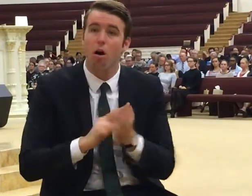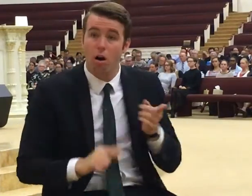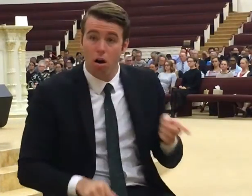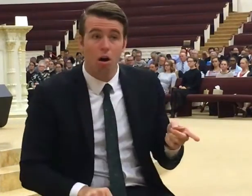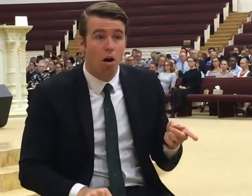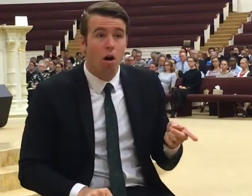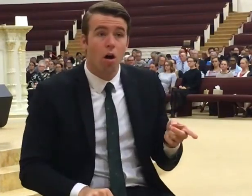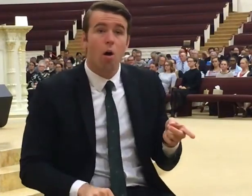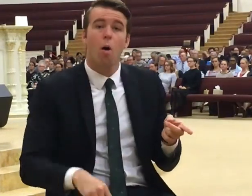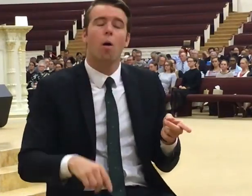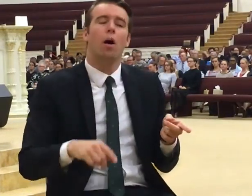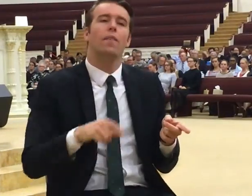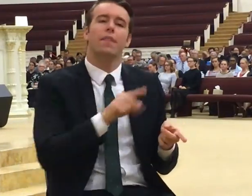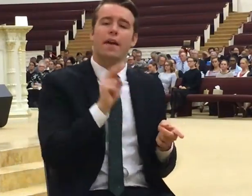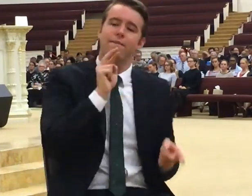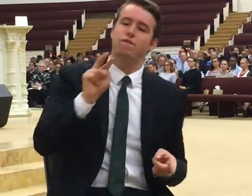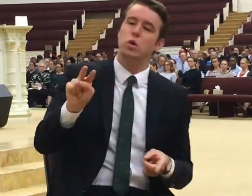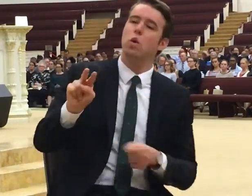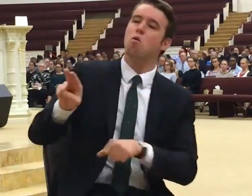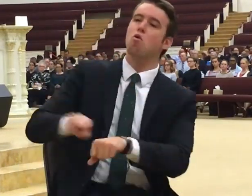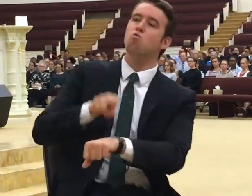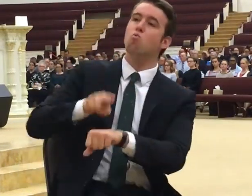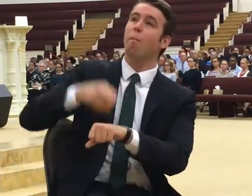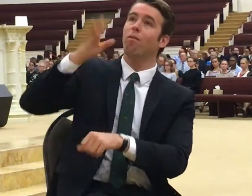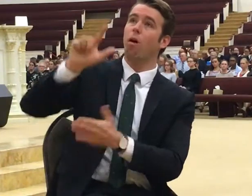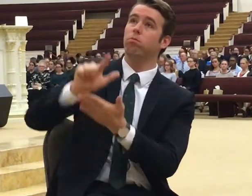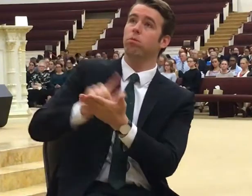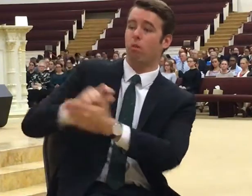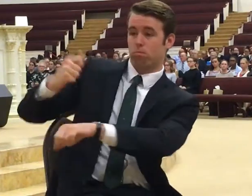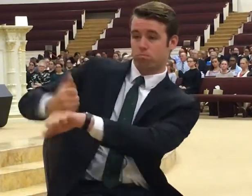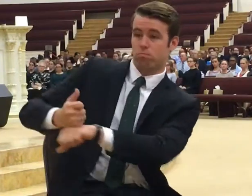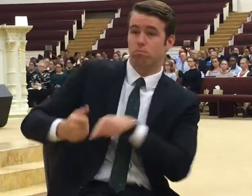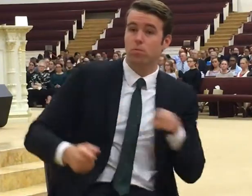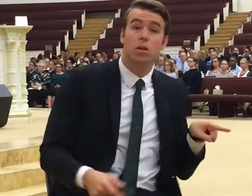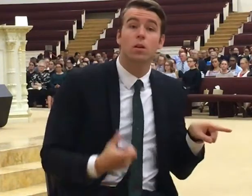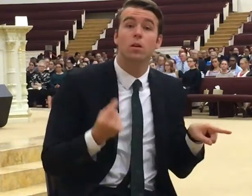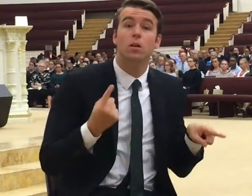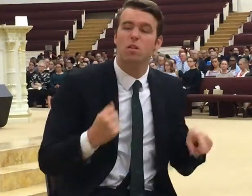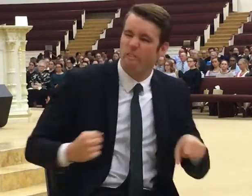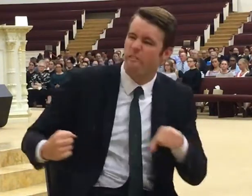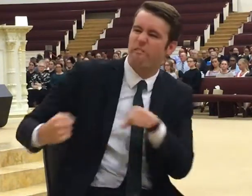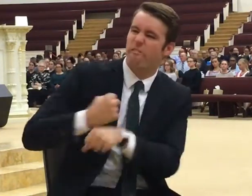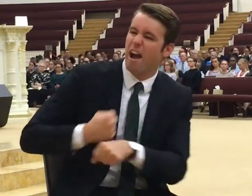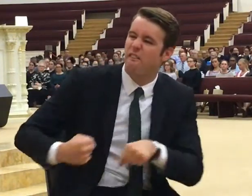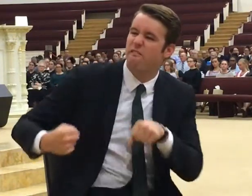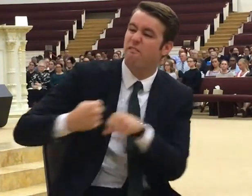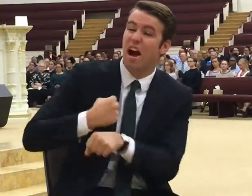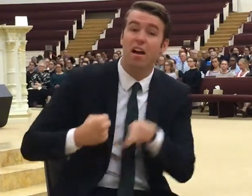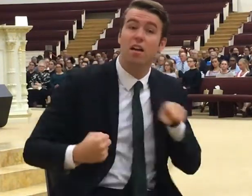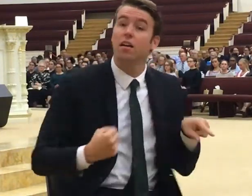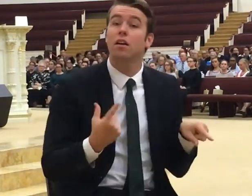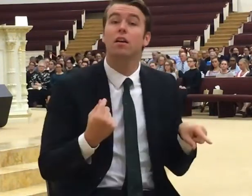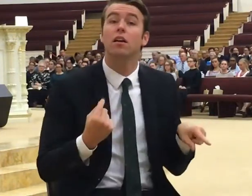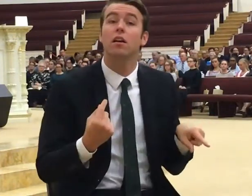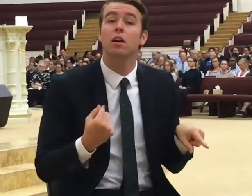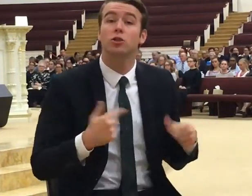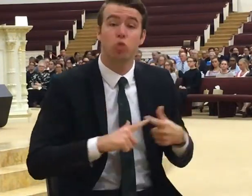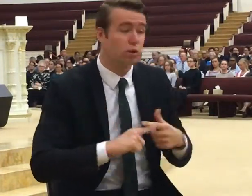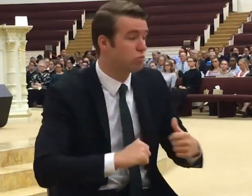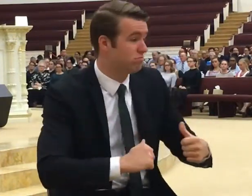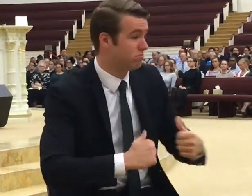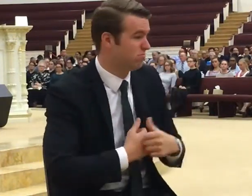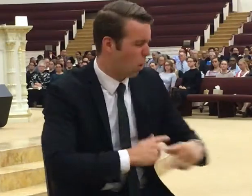or what has been viewed as the normal law of God and will embrace what is